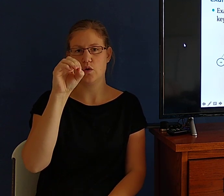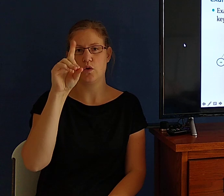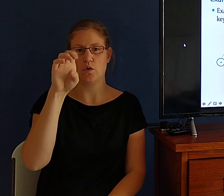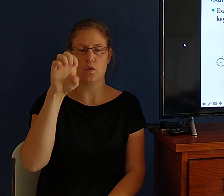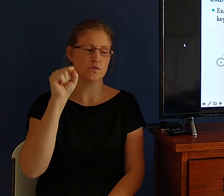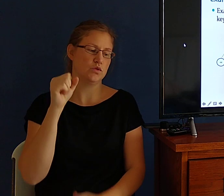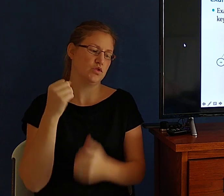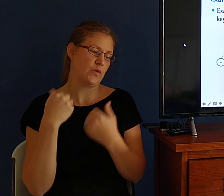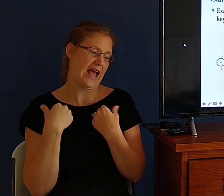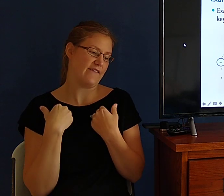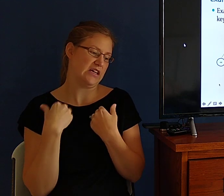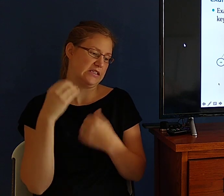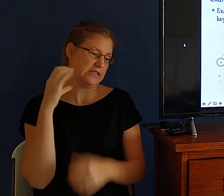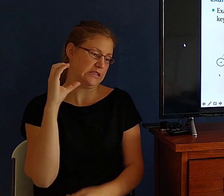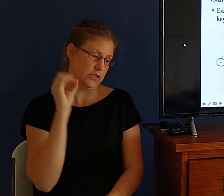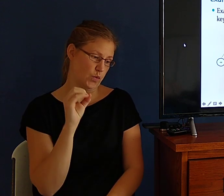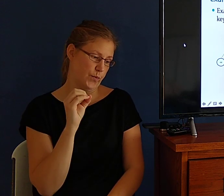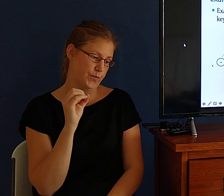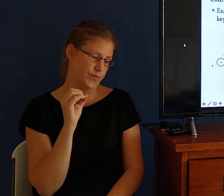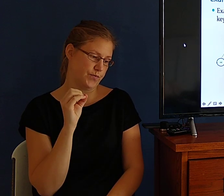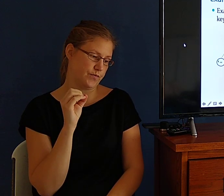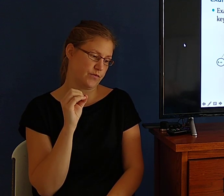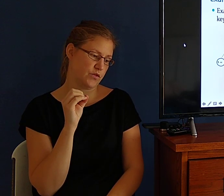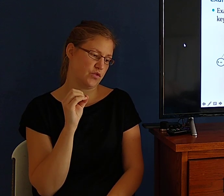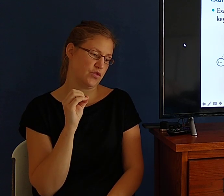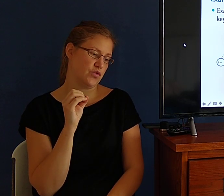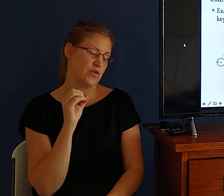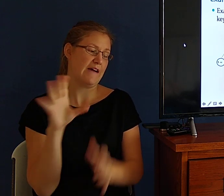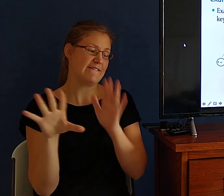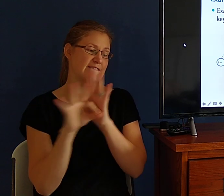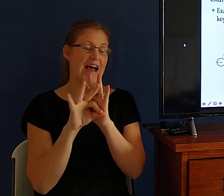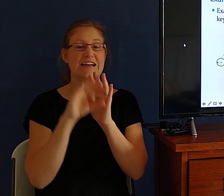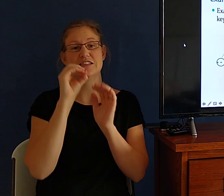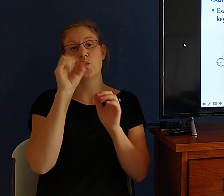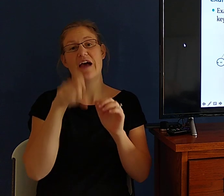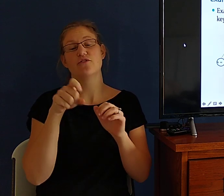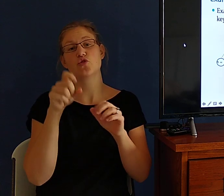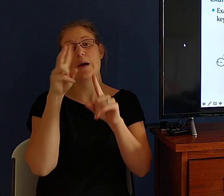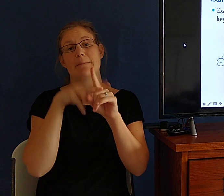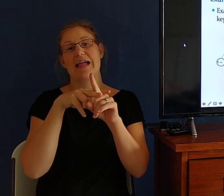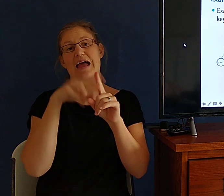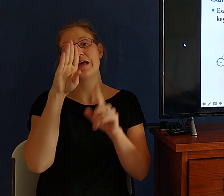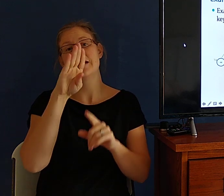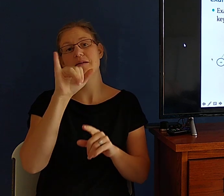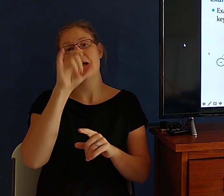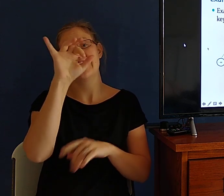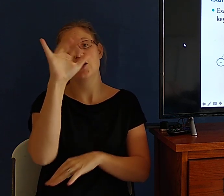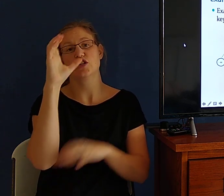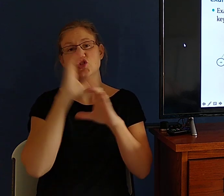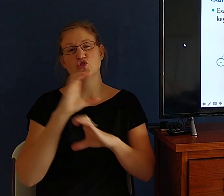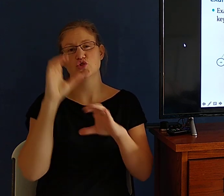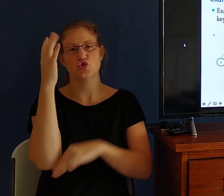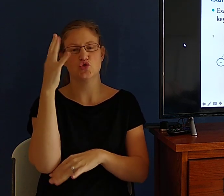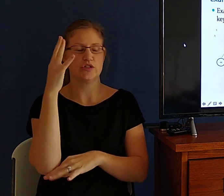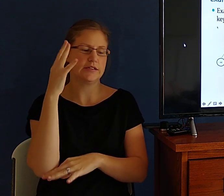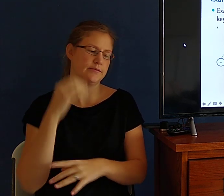0. To find 0, we need to apply the binary search tree. So now we